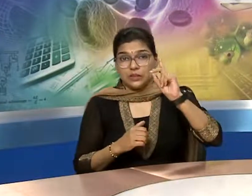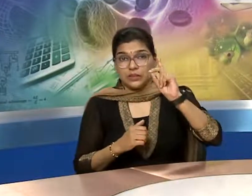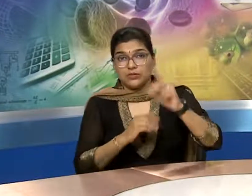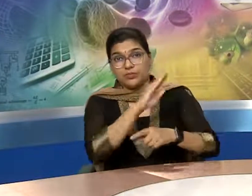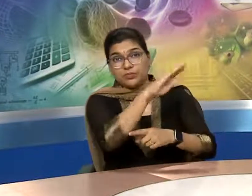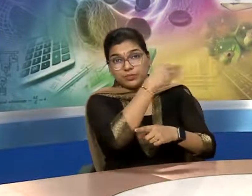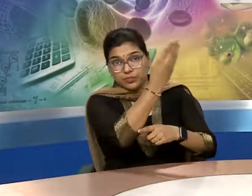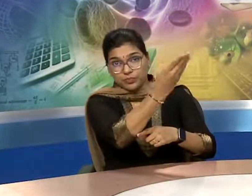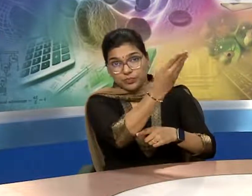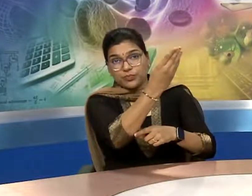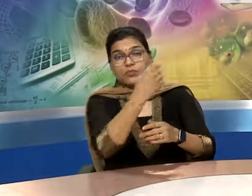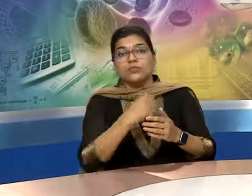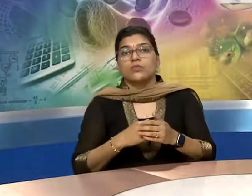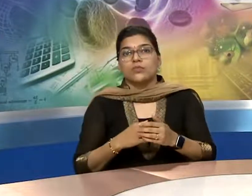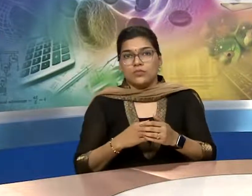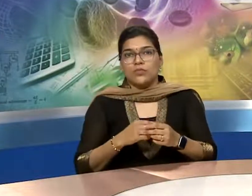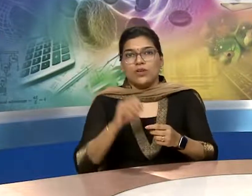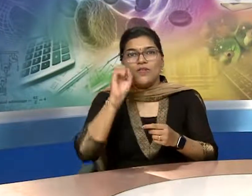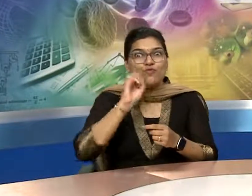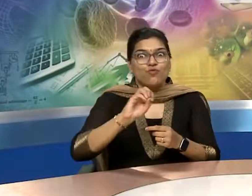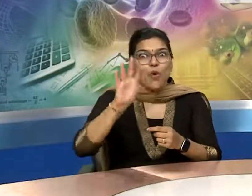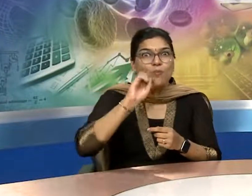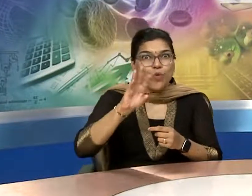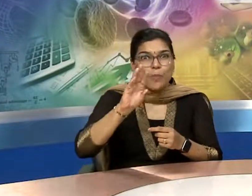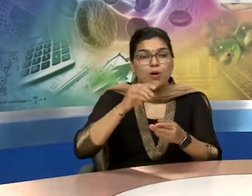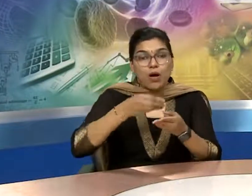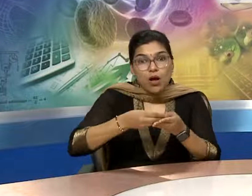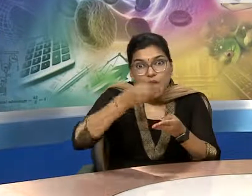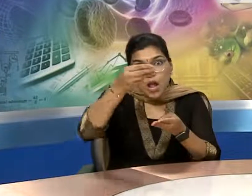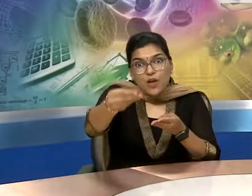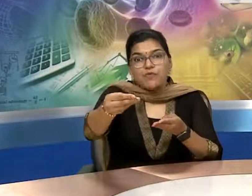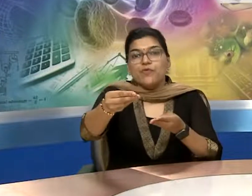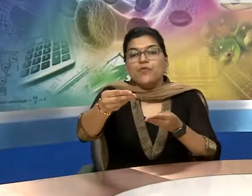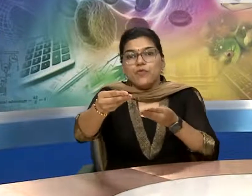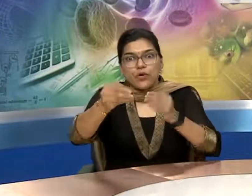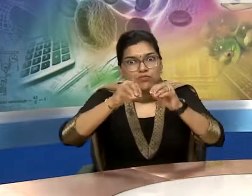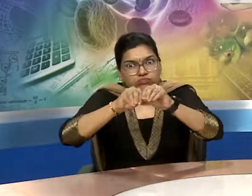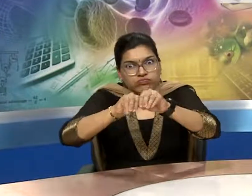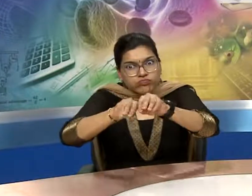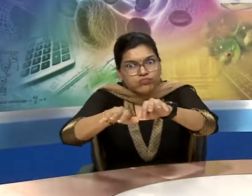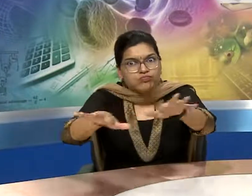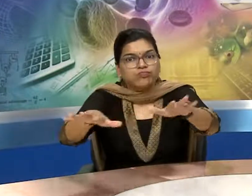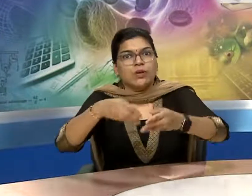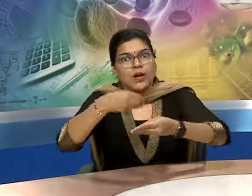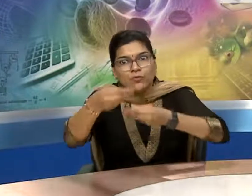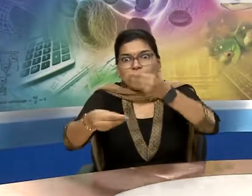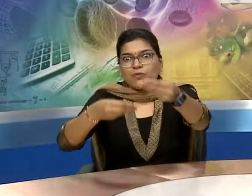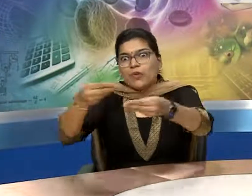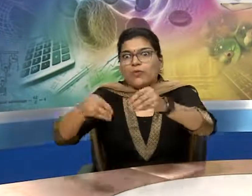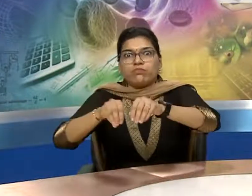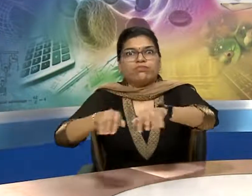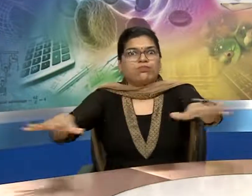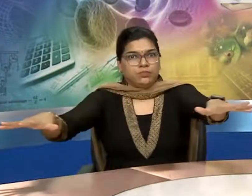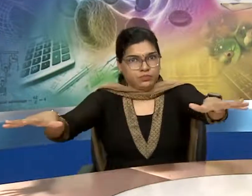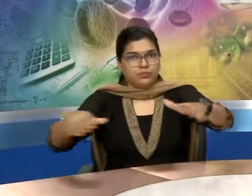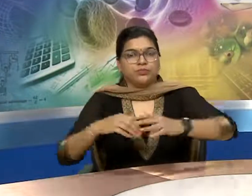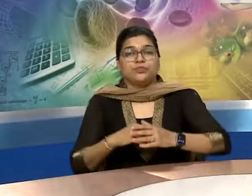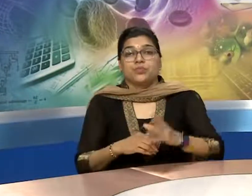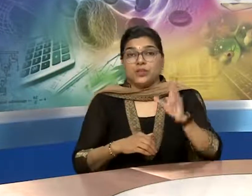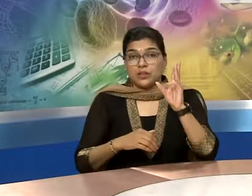is that it provides education. The second important function of library is it